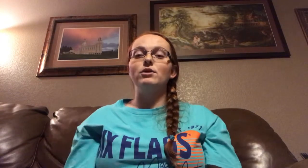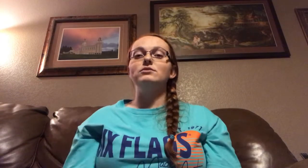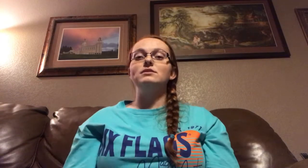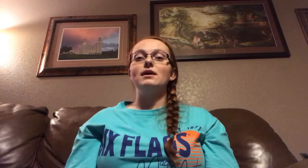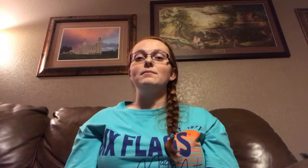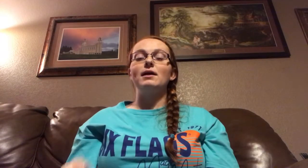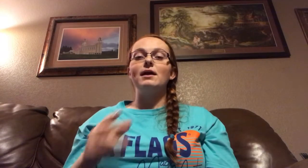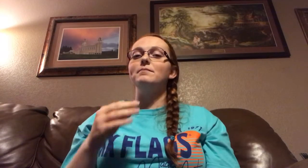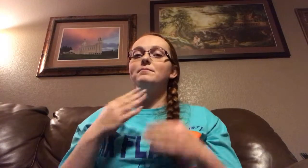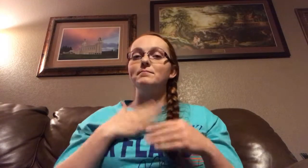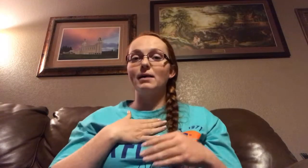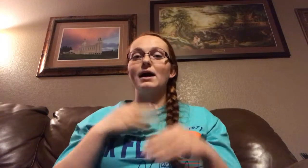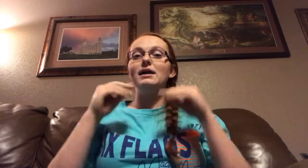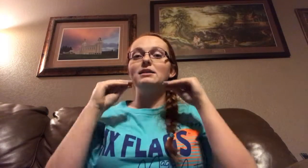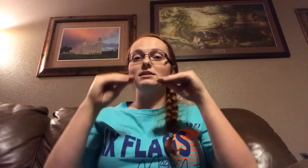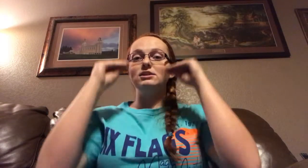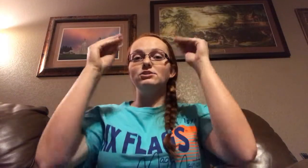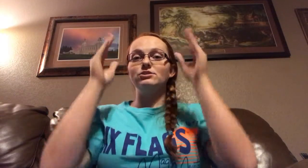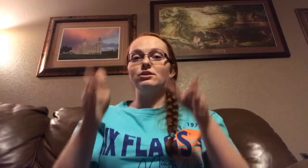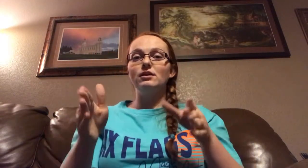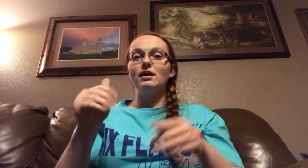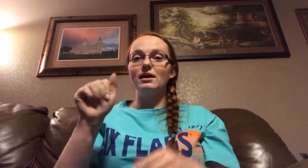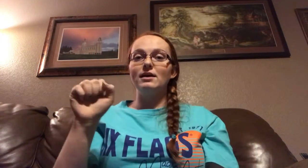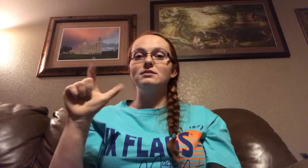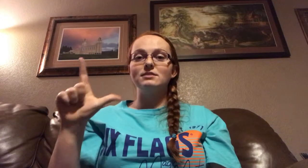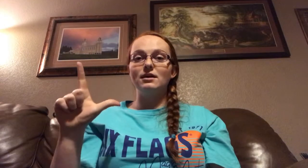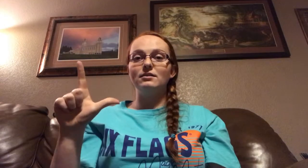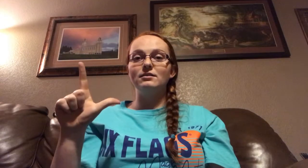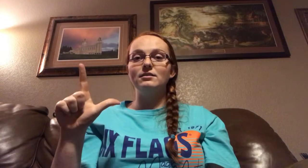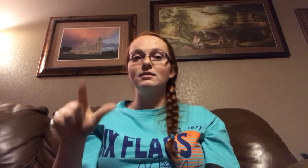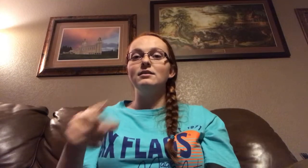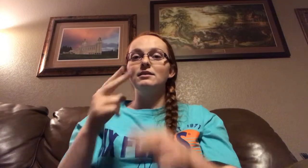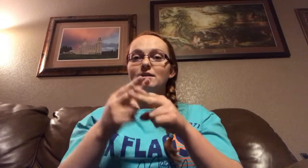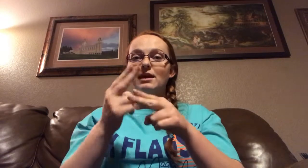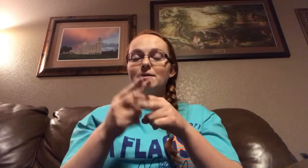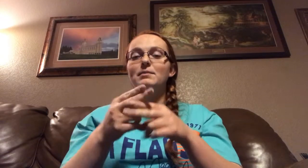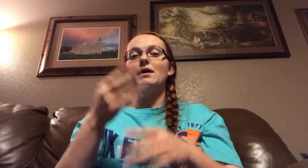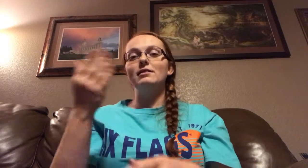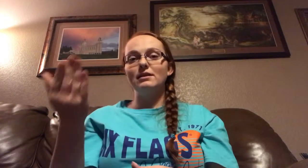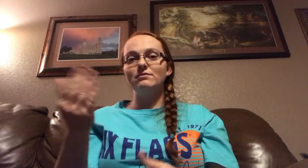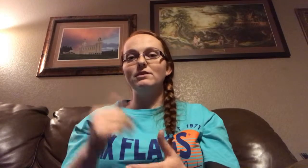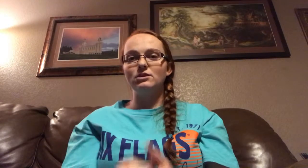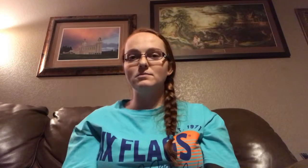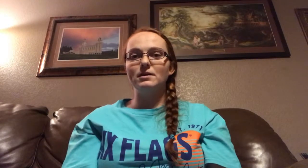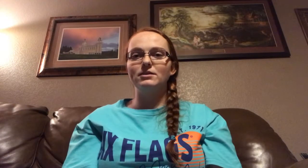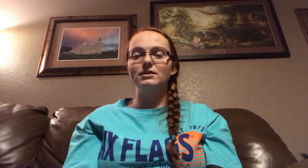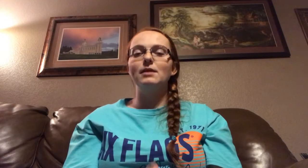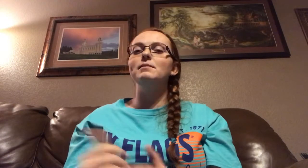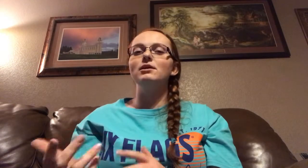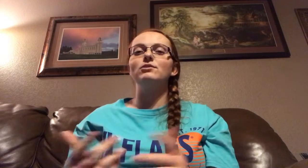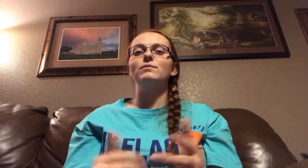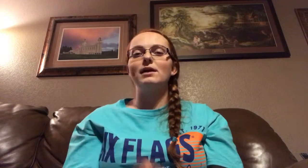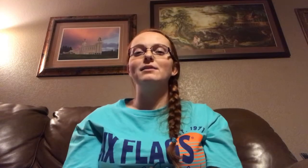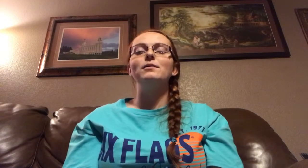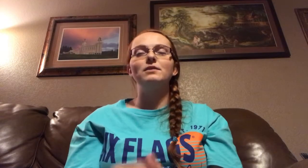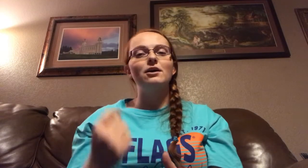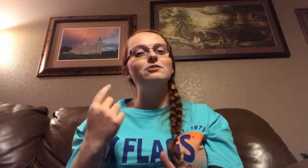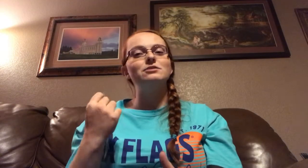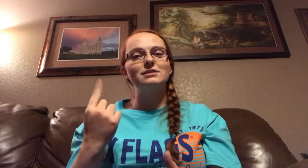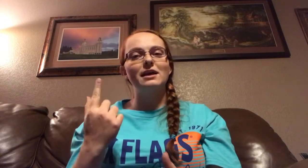you'd say my teacher ASL name, and then finger spell their name. Either way, they would understand.